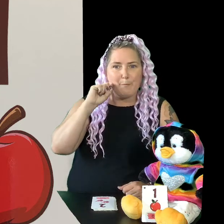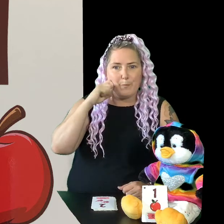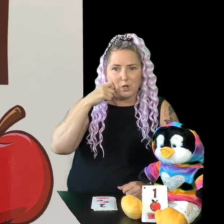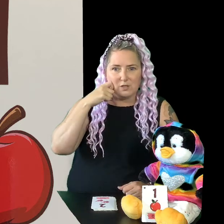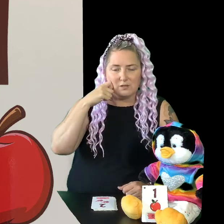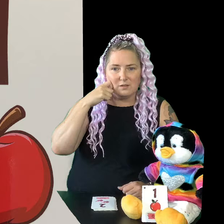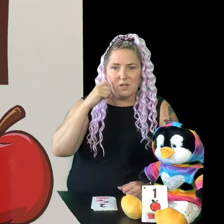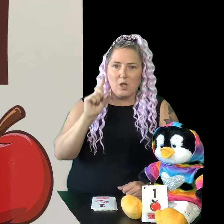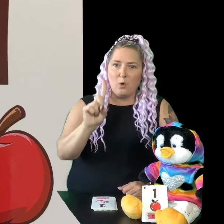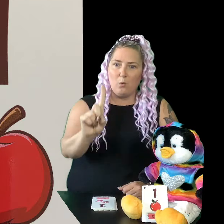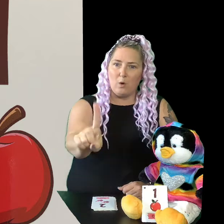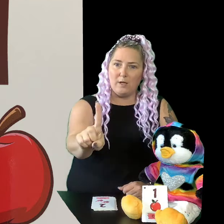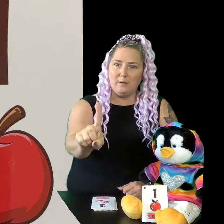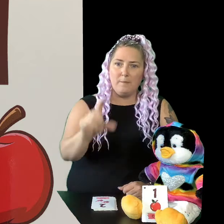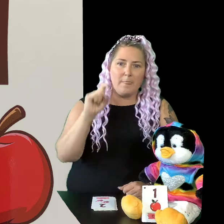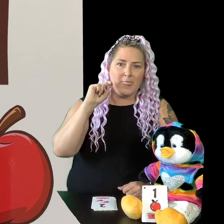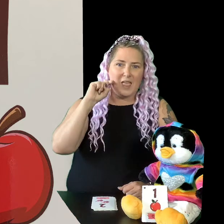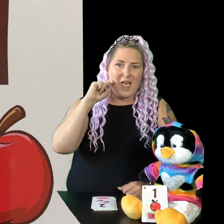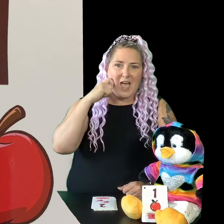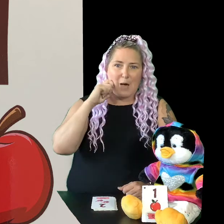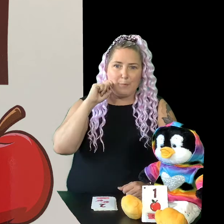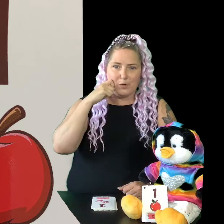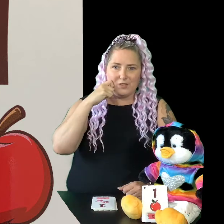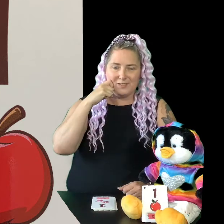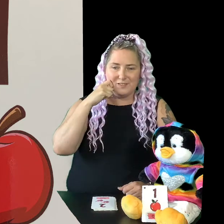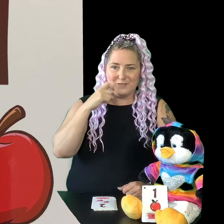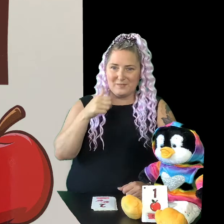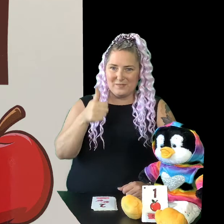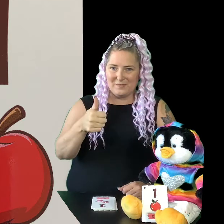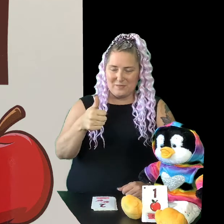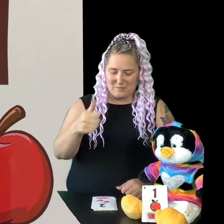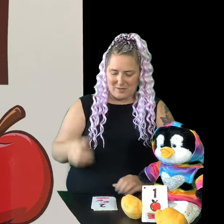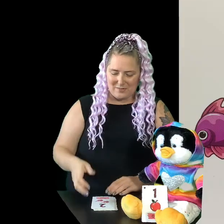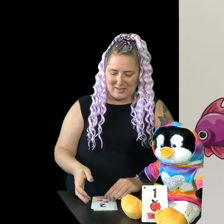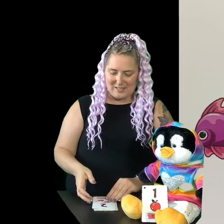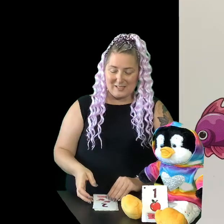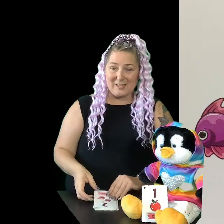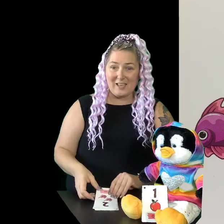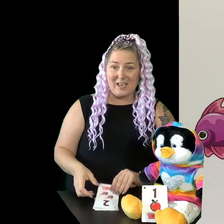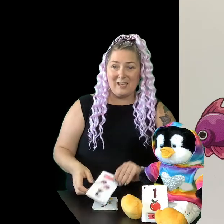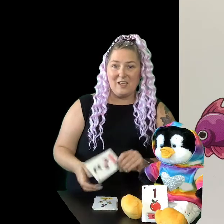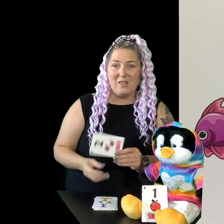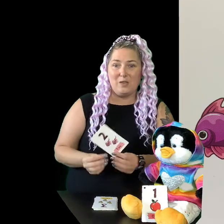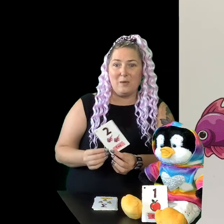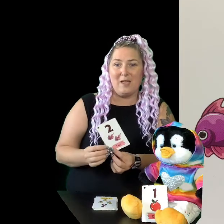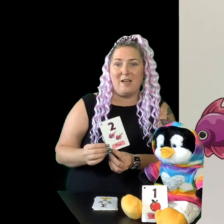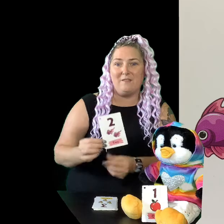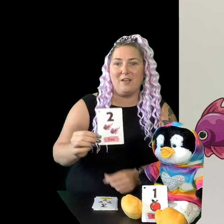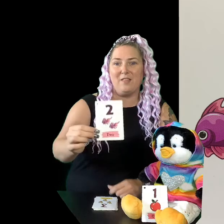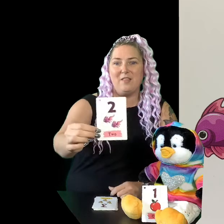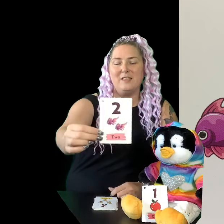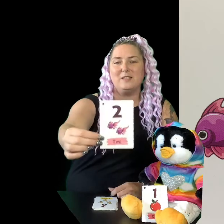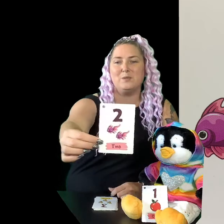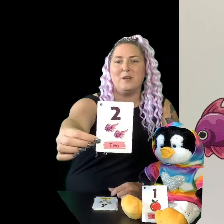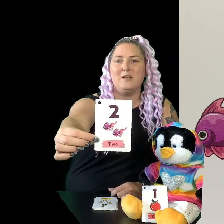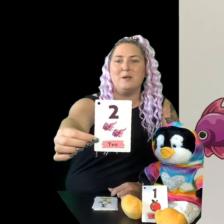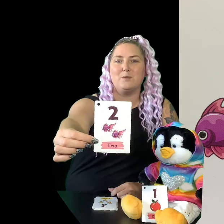Apple. 1 apple. Perfect. Okay. Then we have this one, number